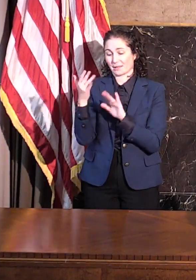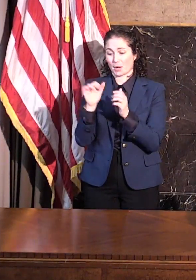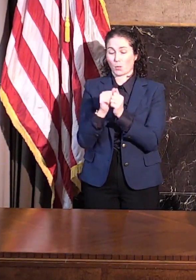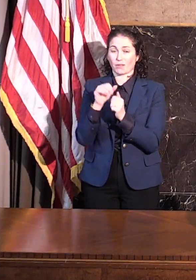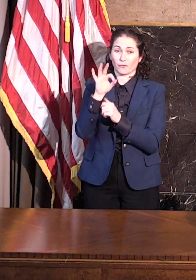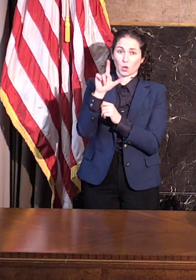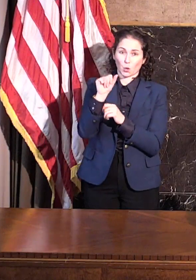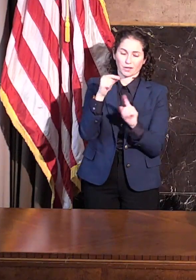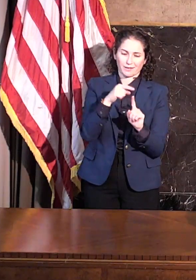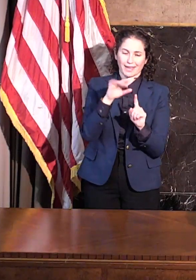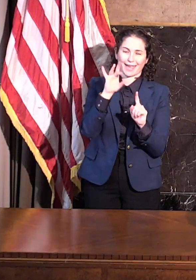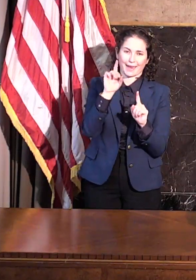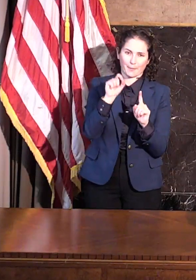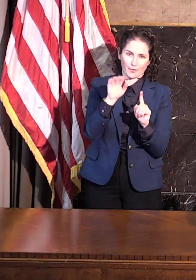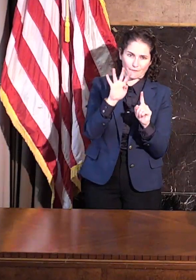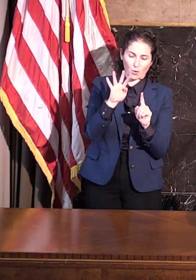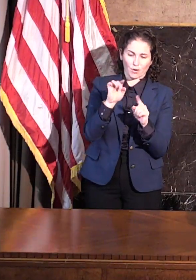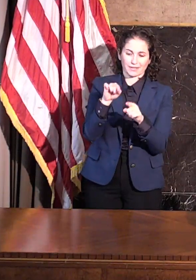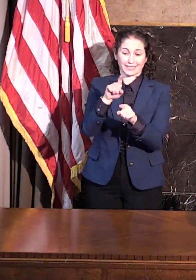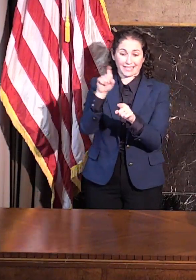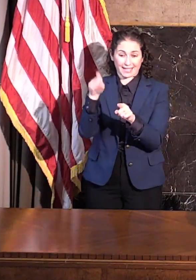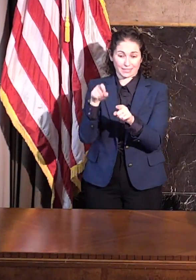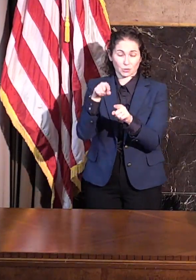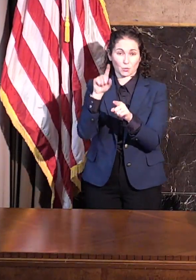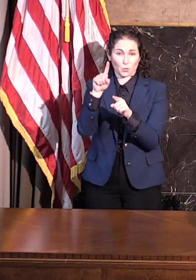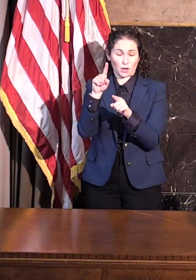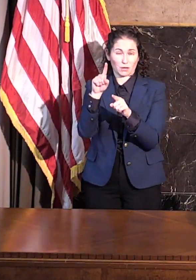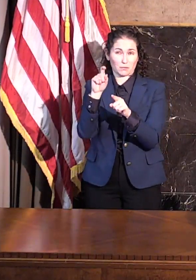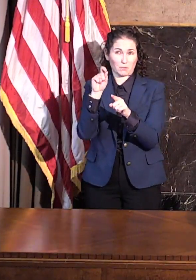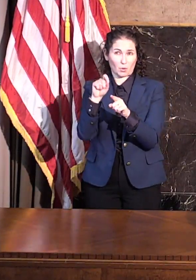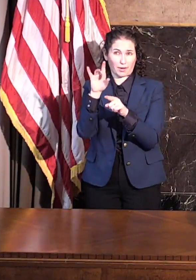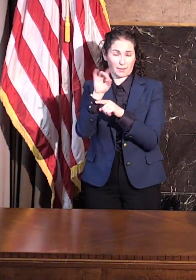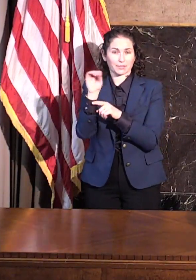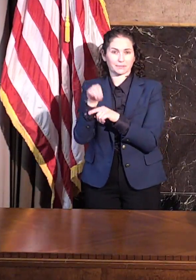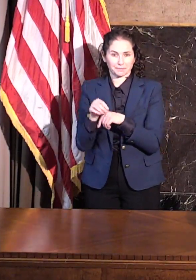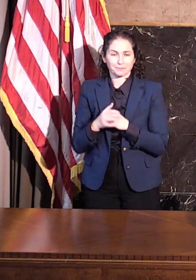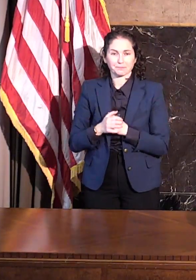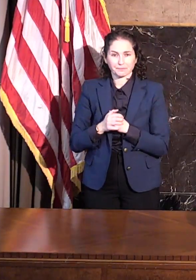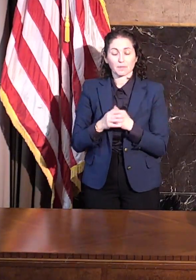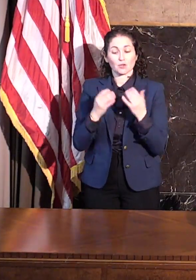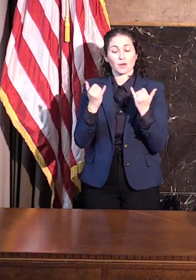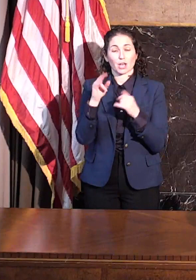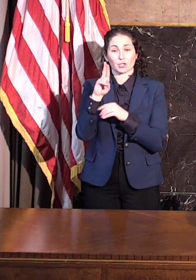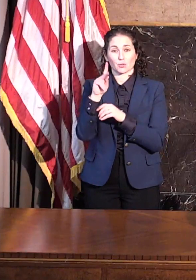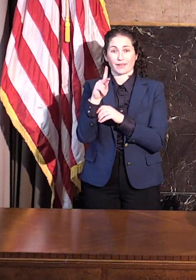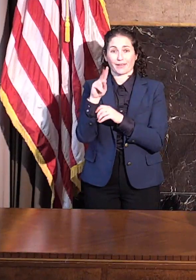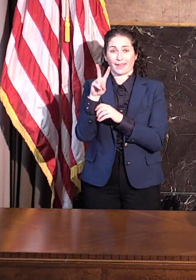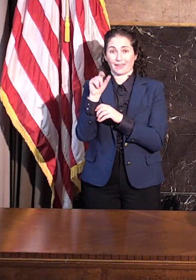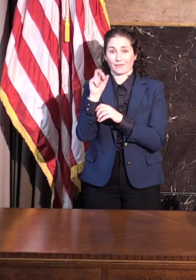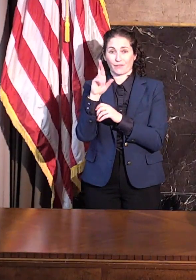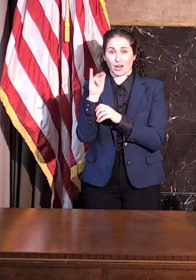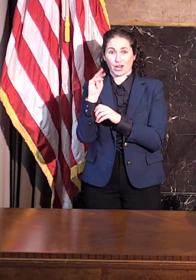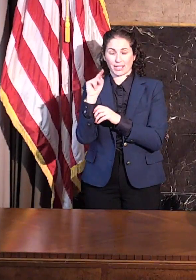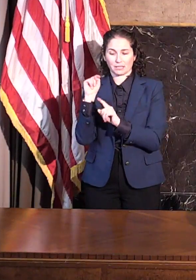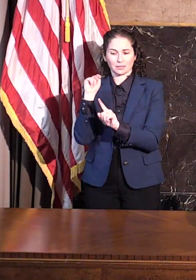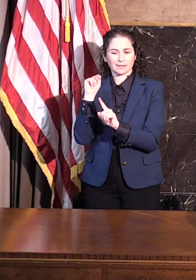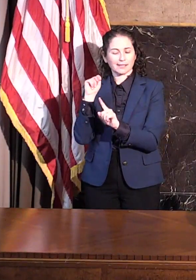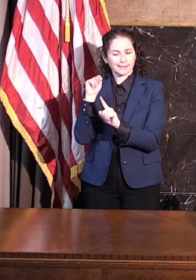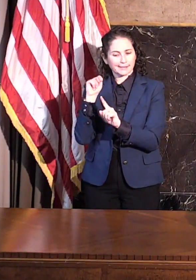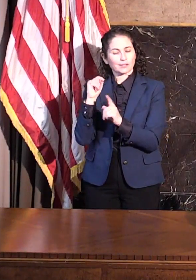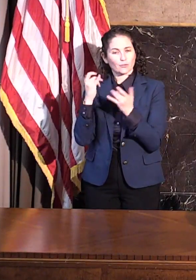B117 variant or the UK variant. To date, there's 123 confirmed or suspect cases of the variant in Louisiana.